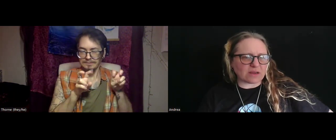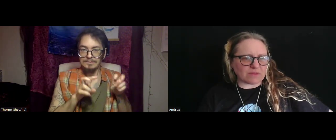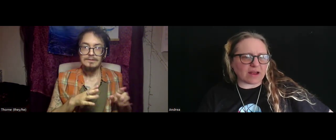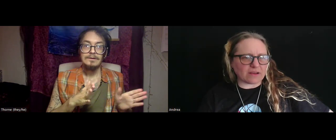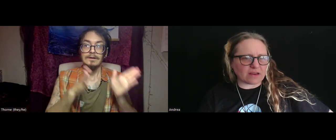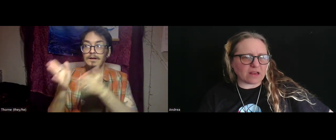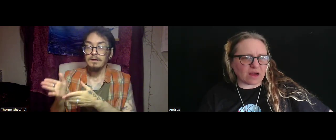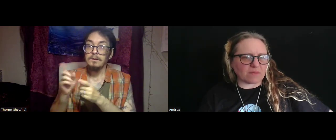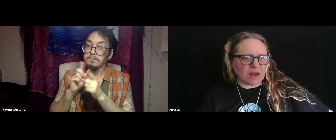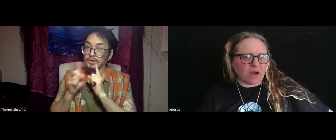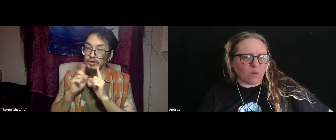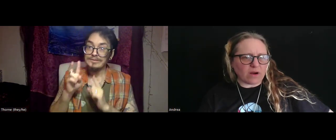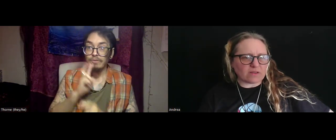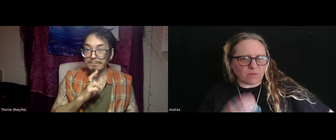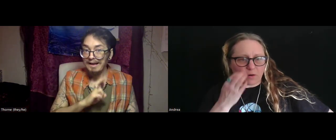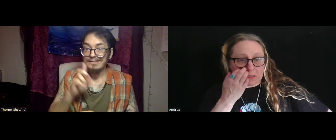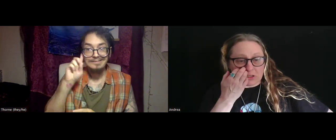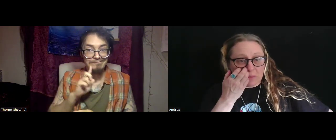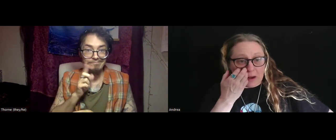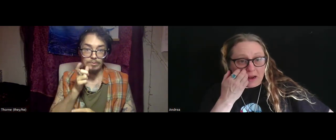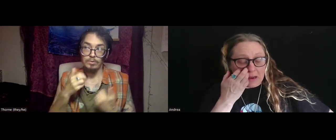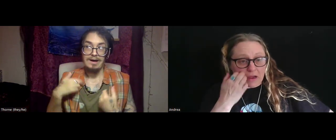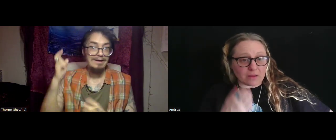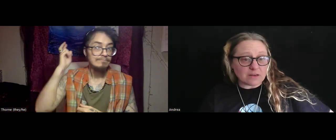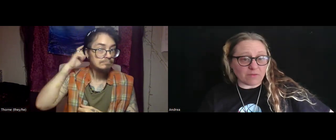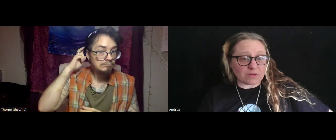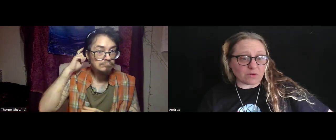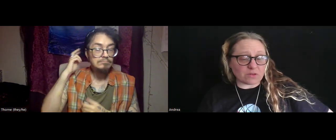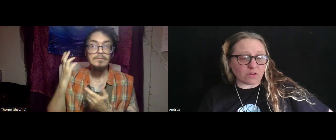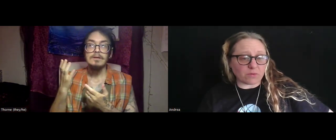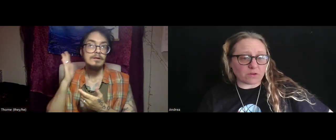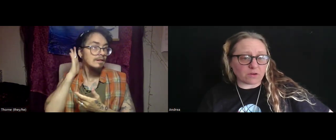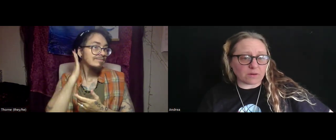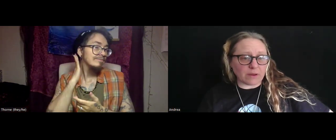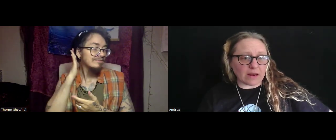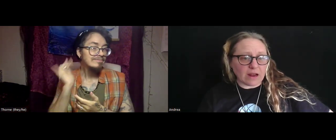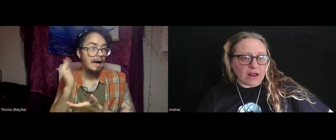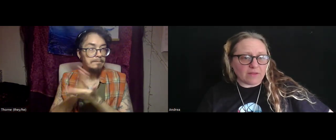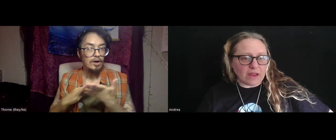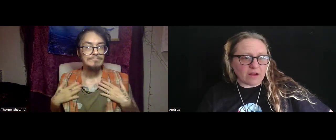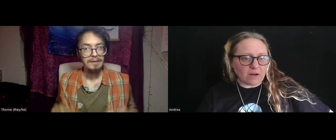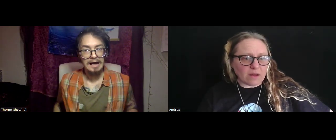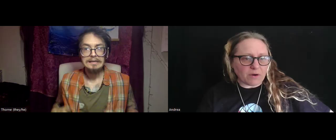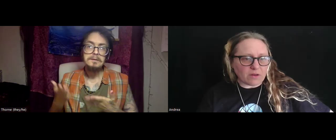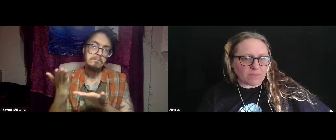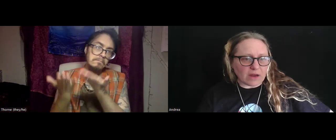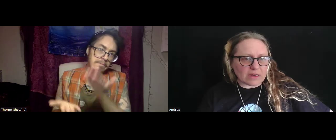accept that. Whereas the Mercury and Gemini, the deaf person who has a cochlear implant, that part of the